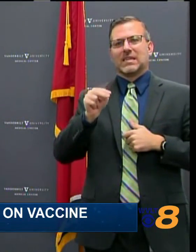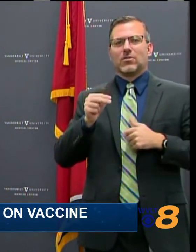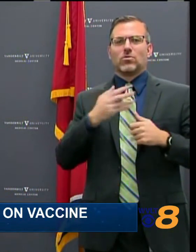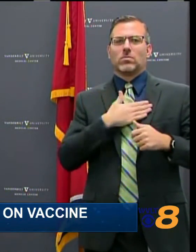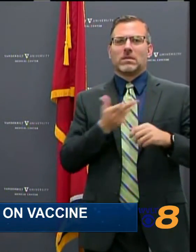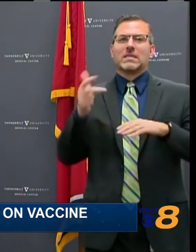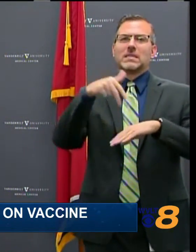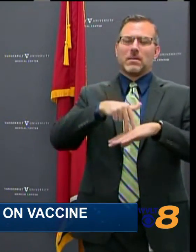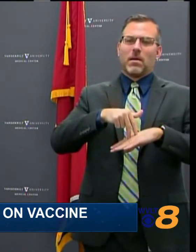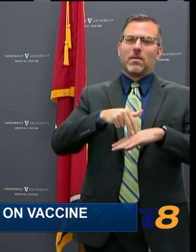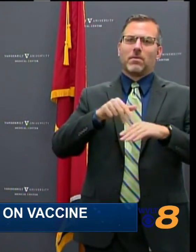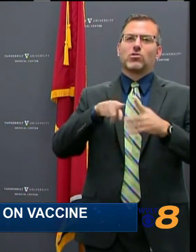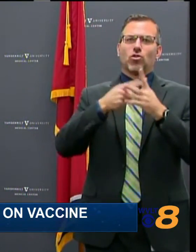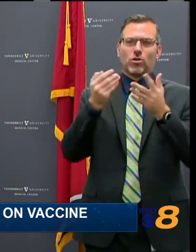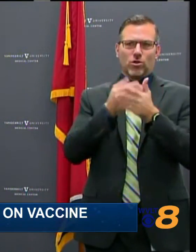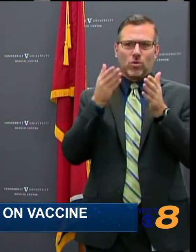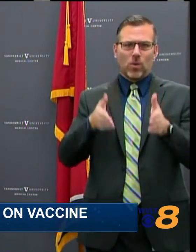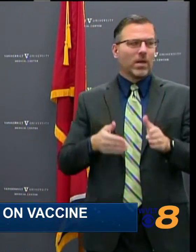in a new way.